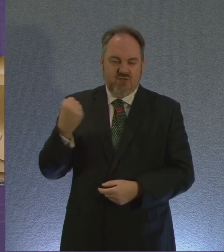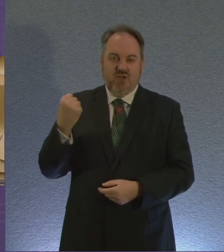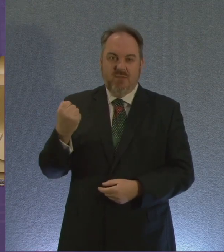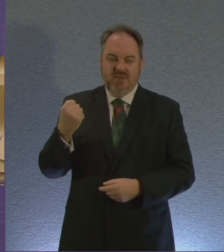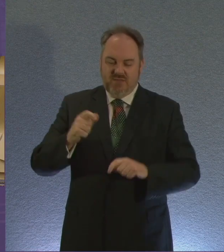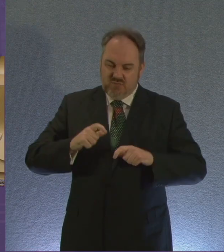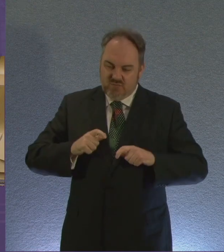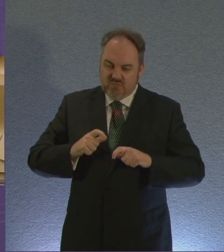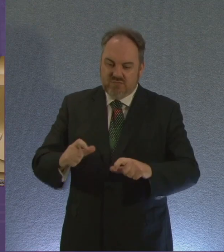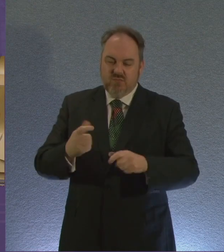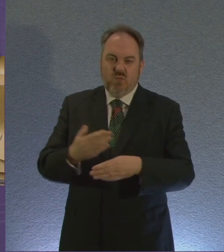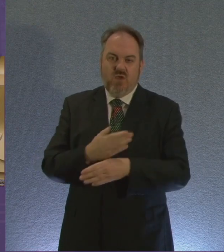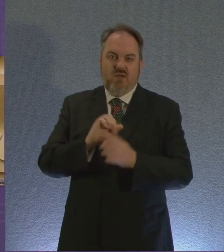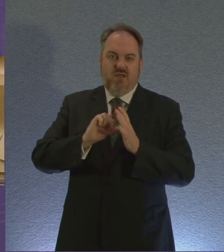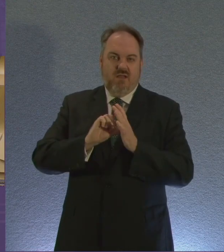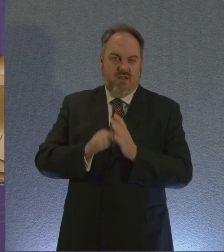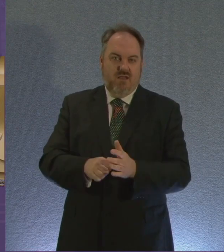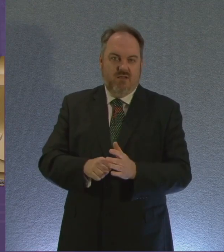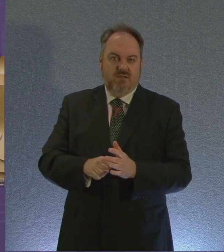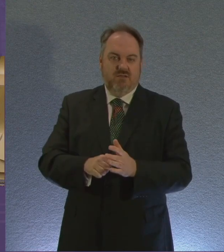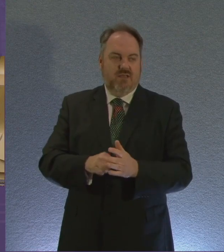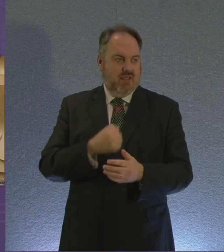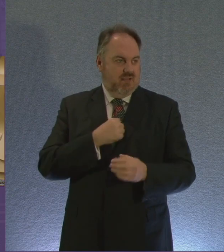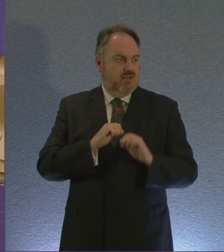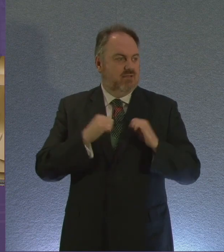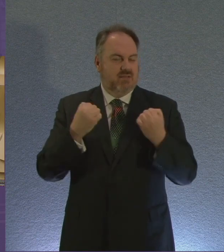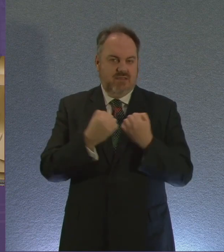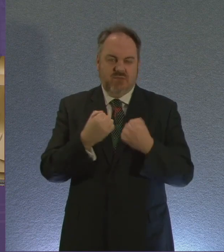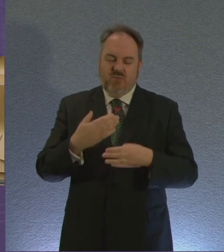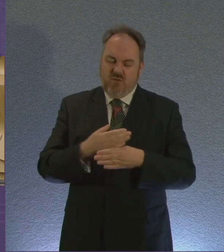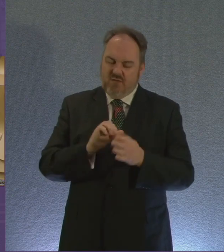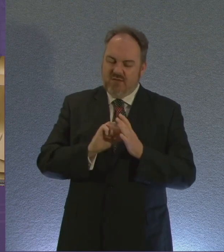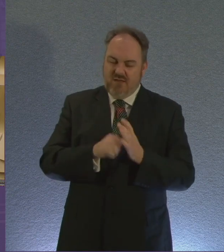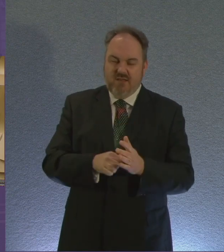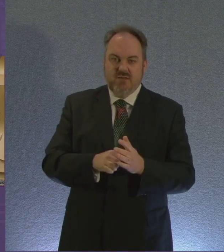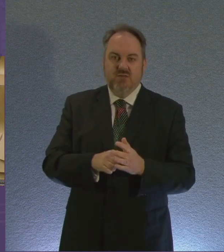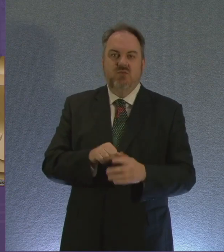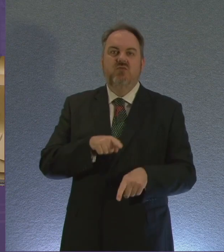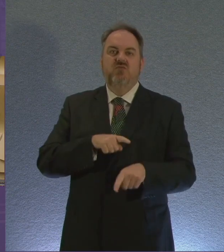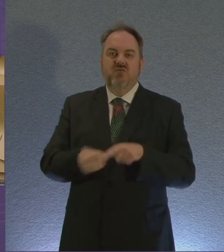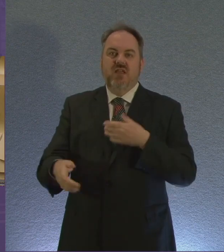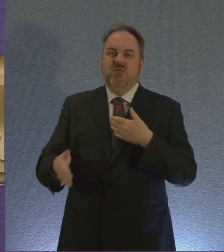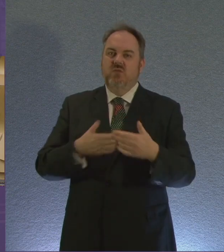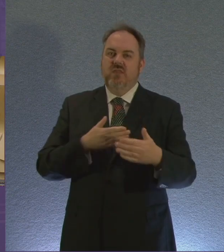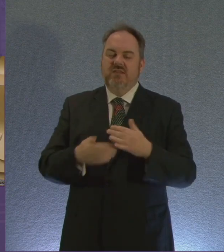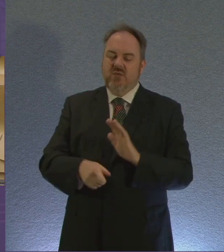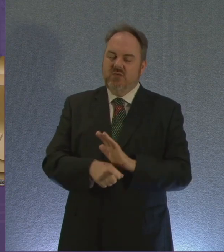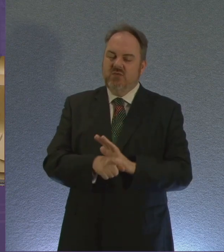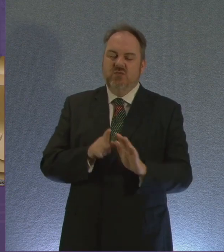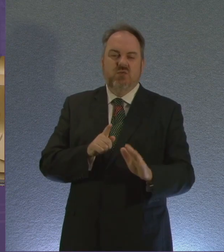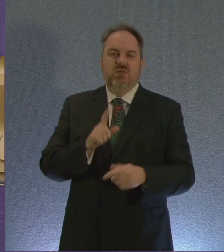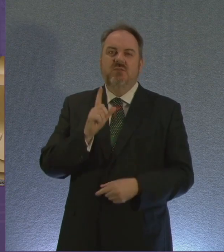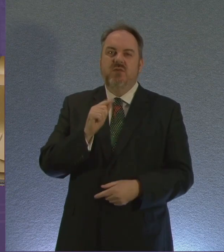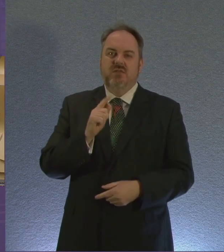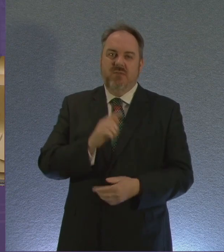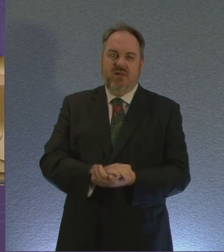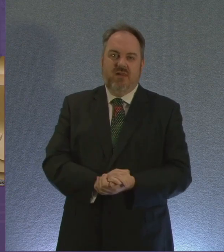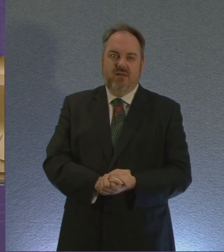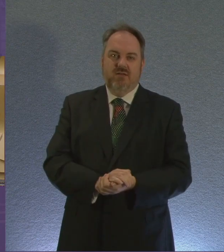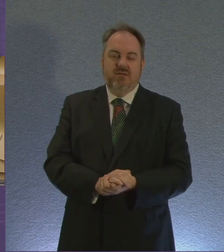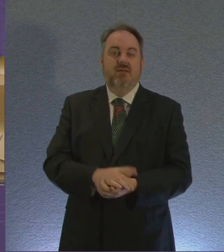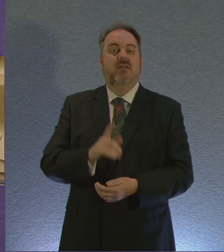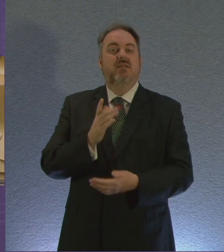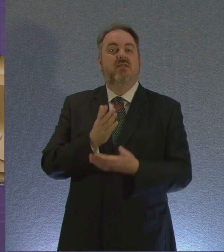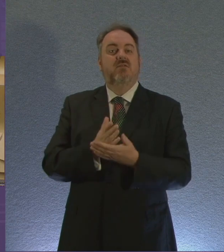everyone who has worked so hard and at such pace to make this happen at the earliest opportunity. I also hope to deliver the